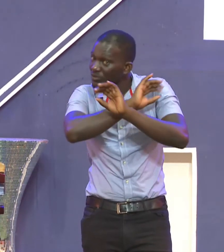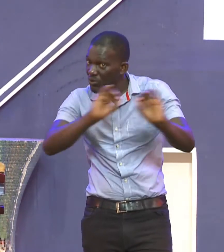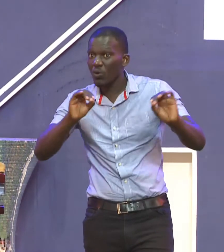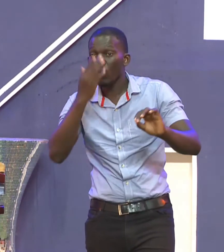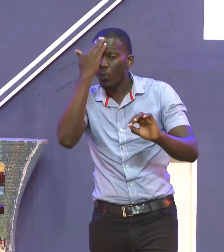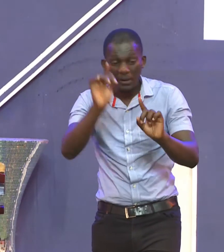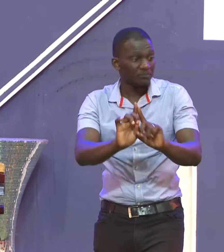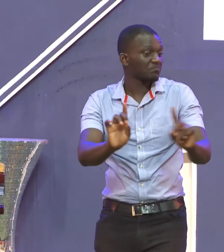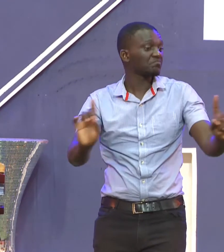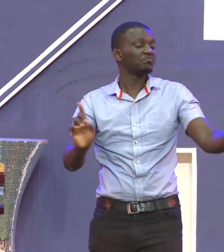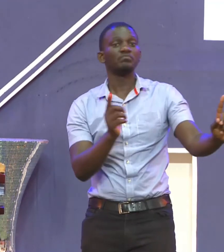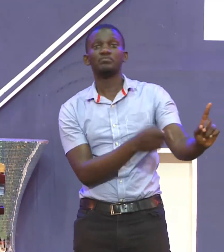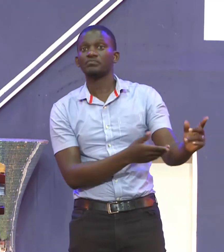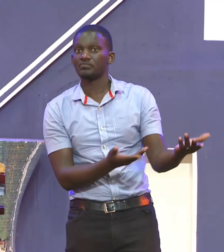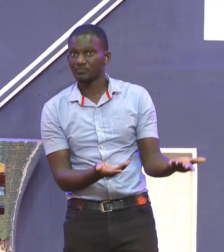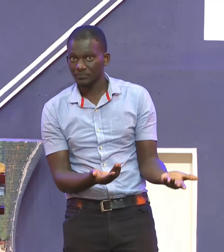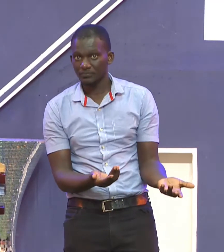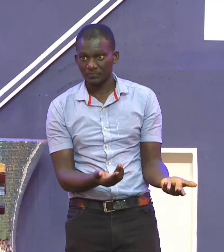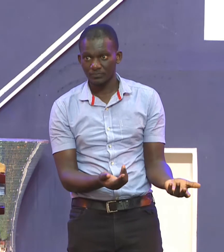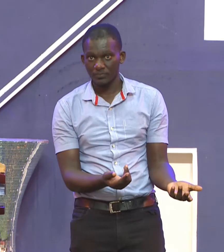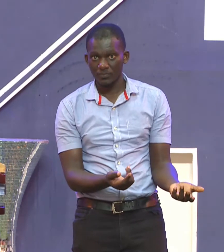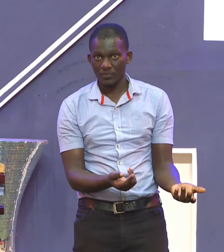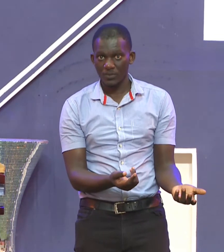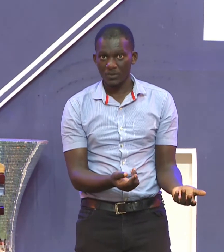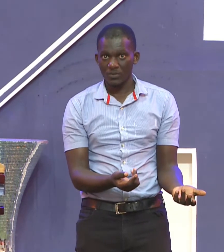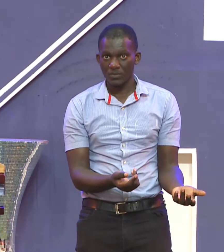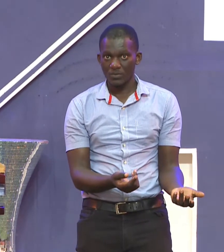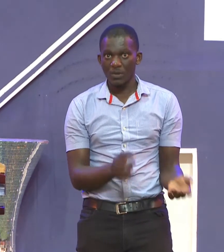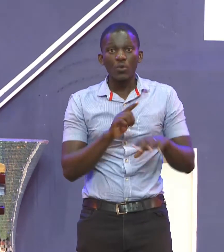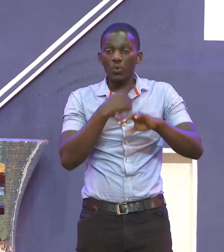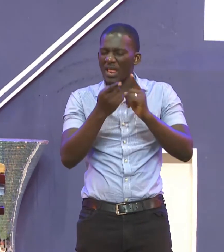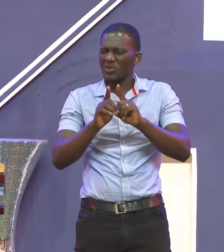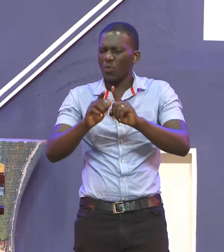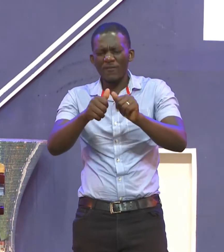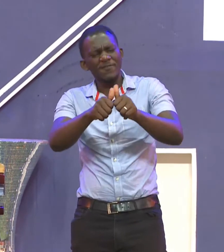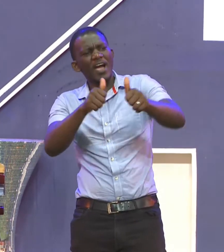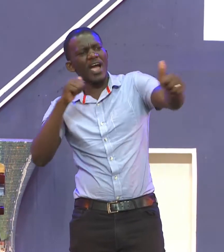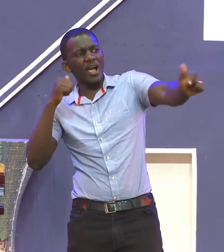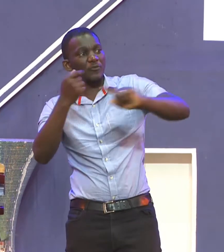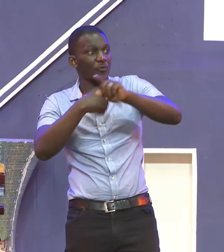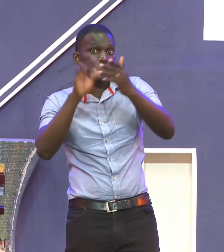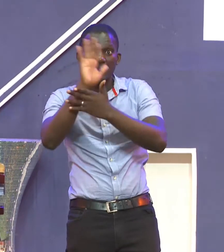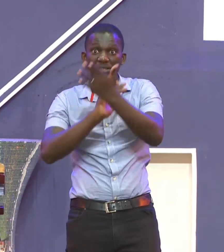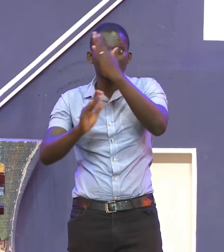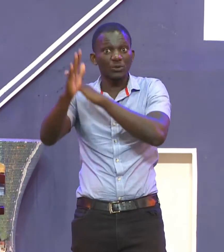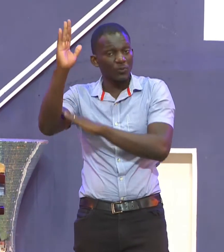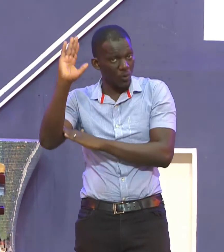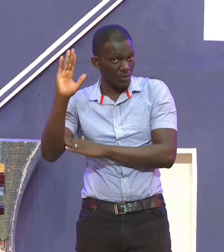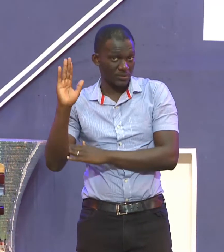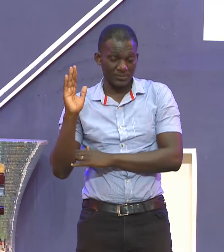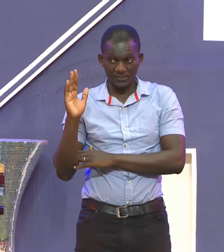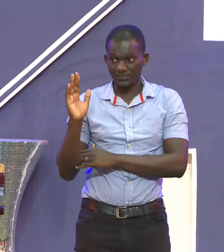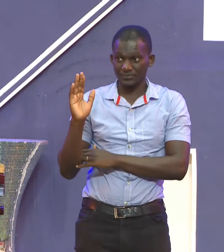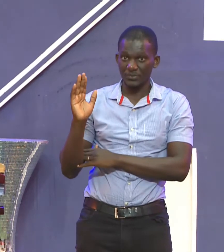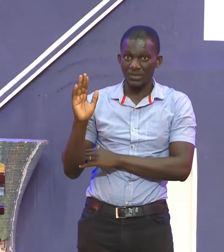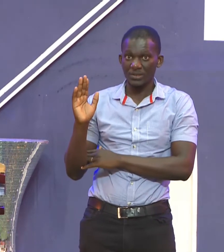God is not upon our lives. Lwaki? Why? Kuba buli obeere ebweru wa kubeerawo kwa Mukama. Because whenever you are away from the presence,